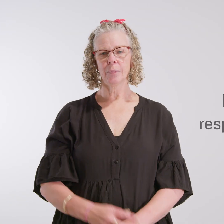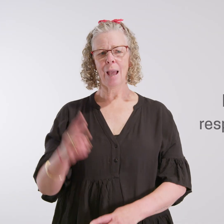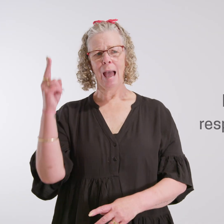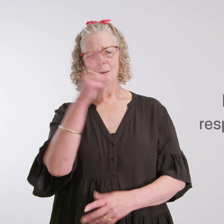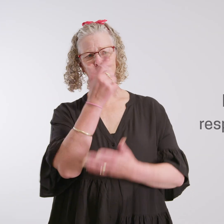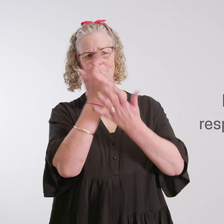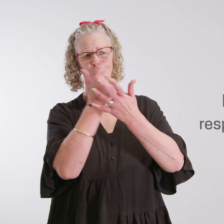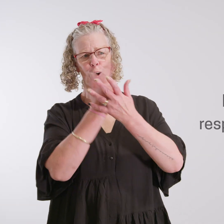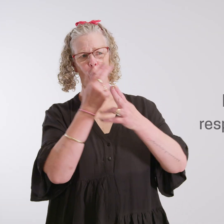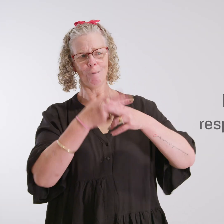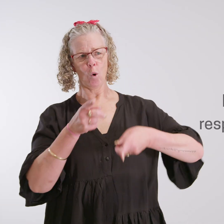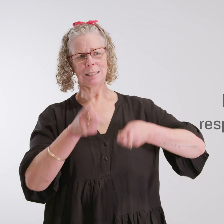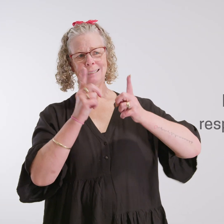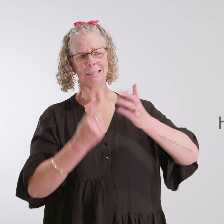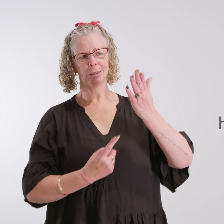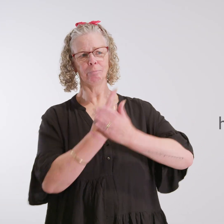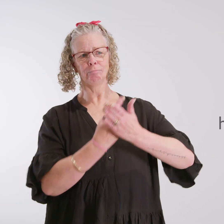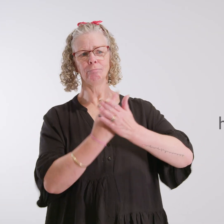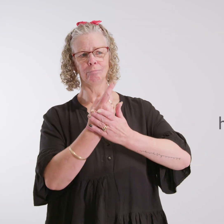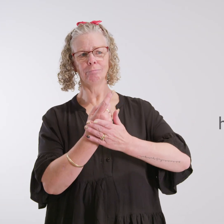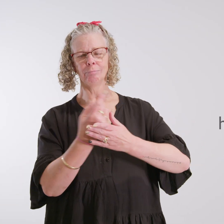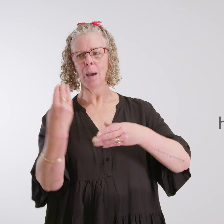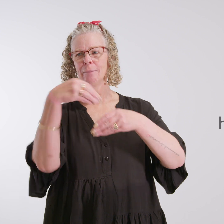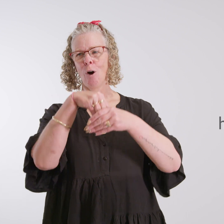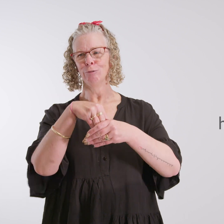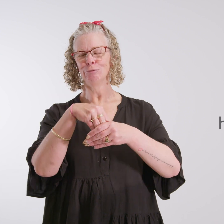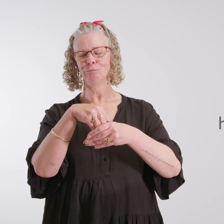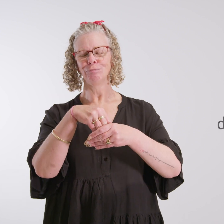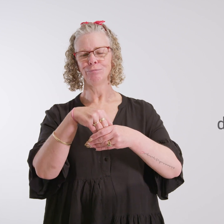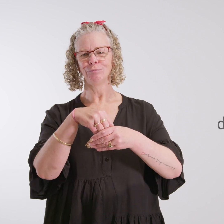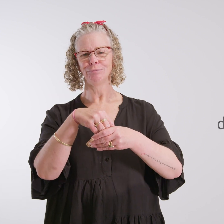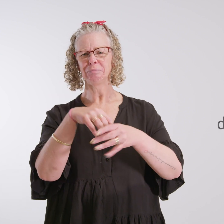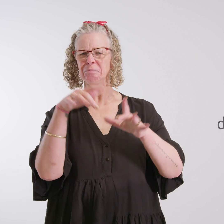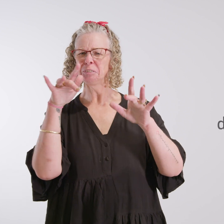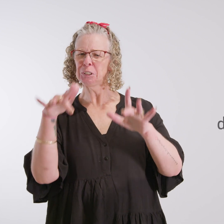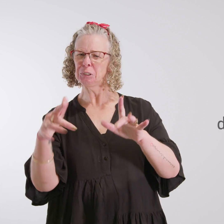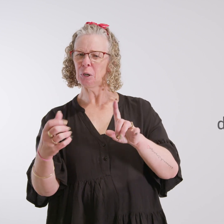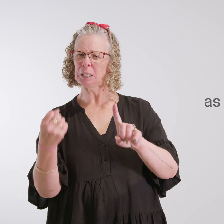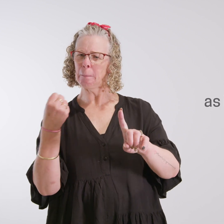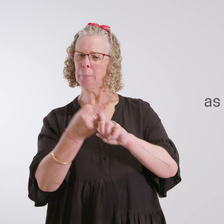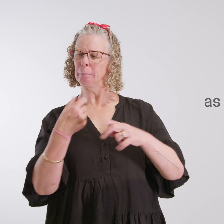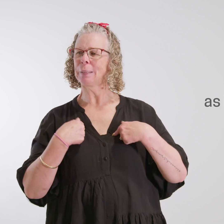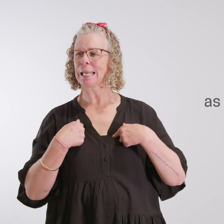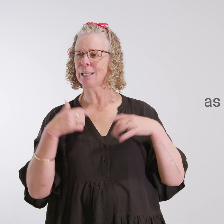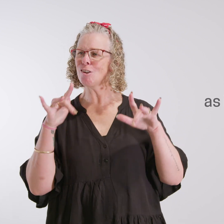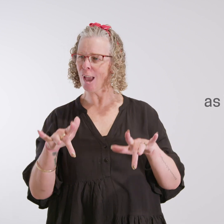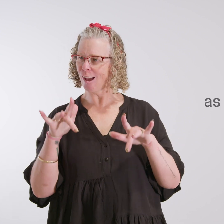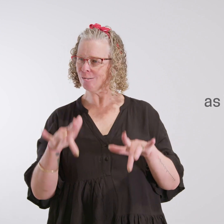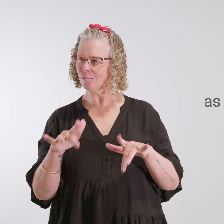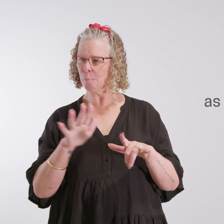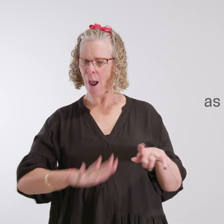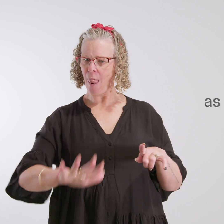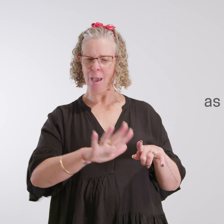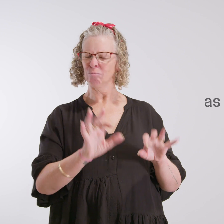I've seen a lot in response to disasters. That's kind of how I'm involved. I haven't been directly affected, as in not my property or